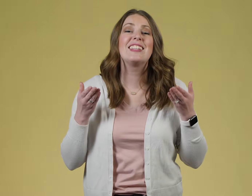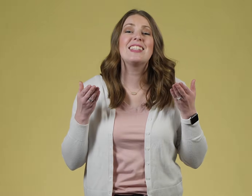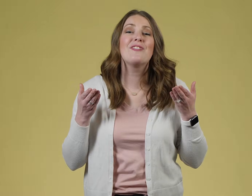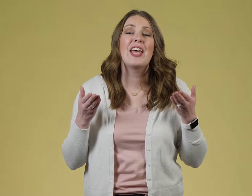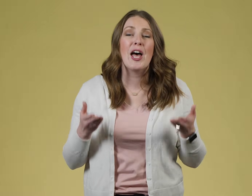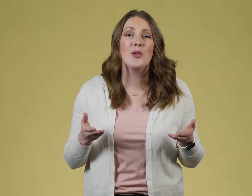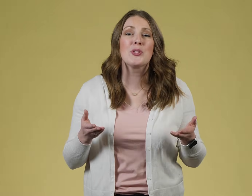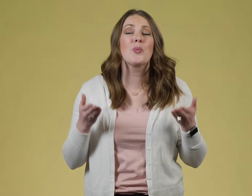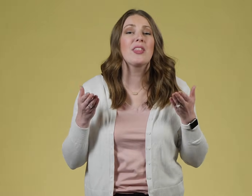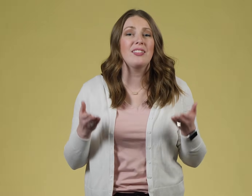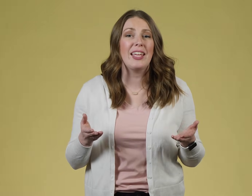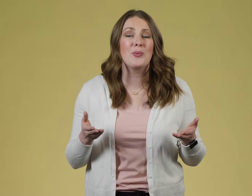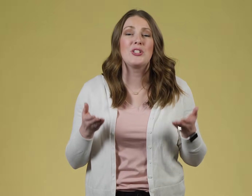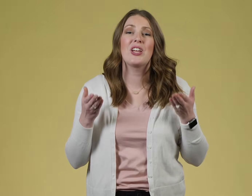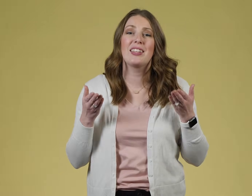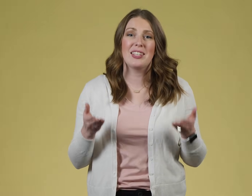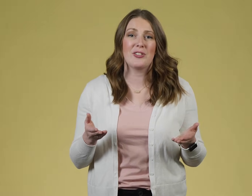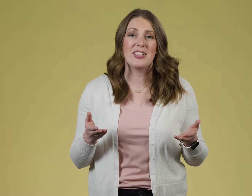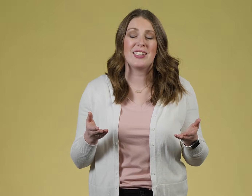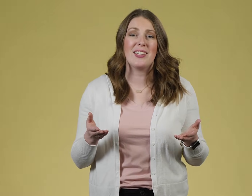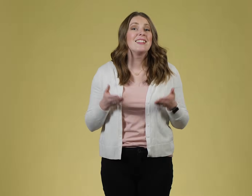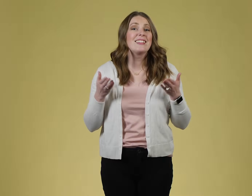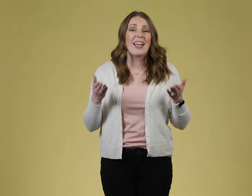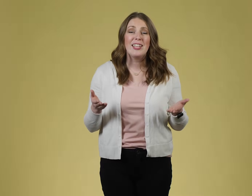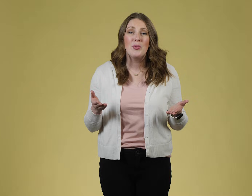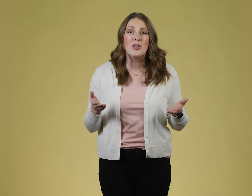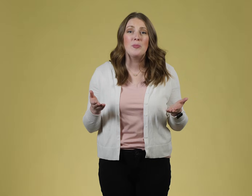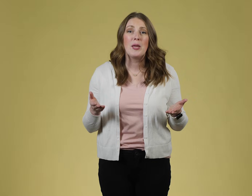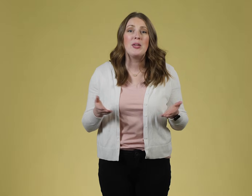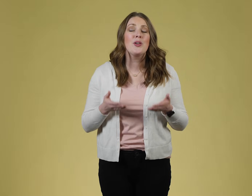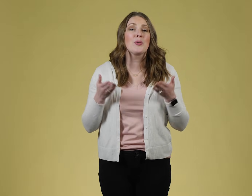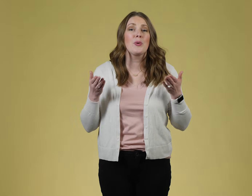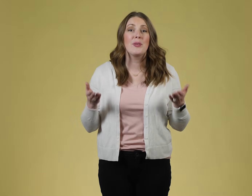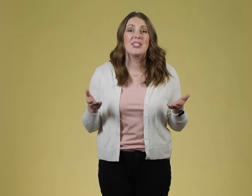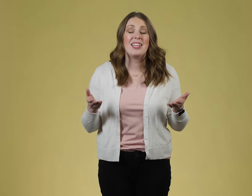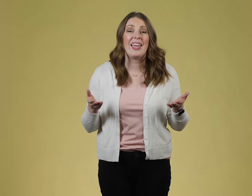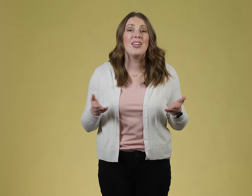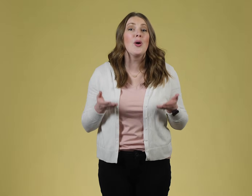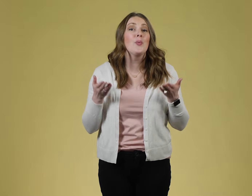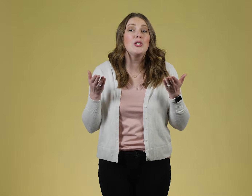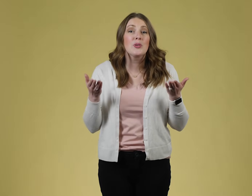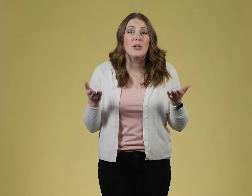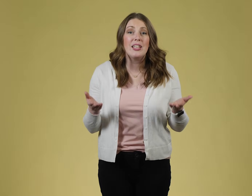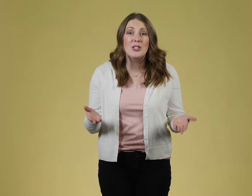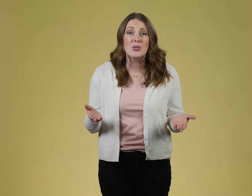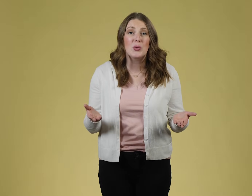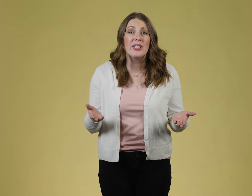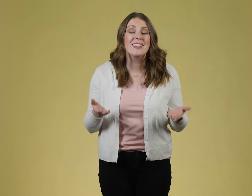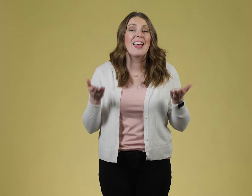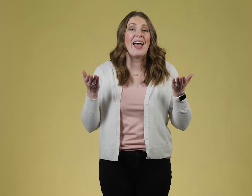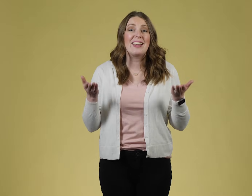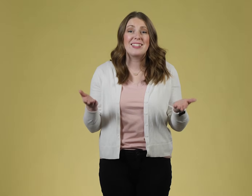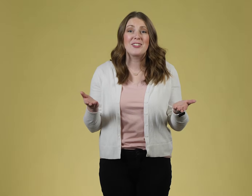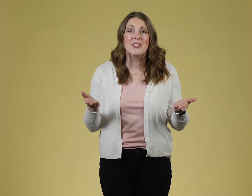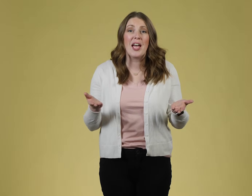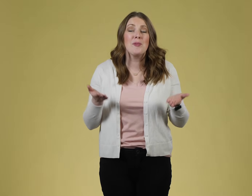even helps with language and literacy. Signing with your baby throughout the day, when you're reading stories, at dinner time,